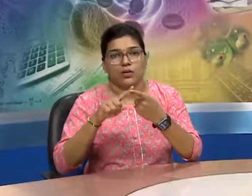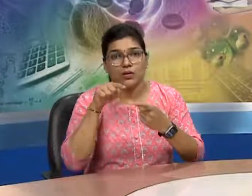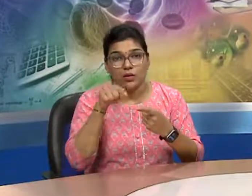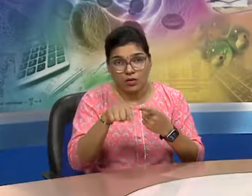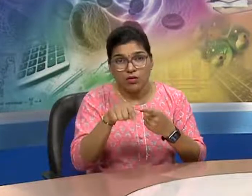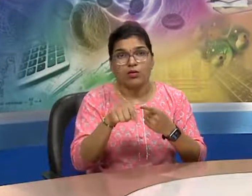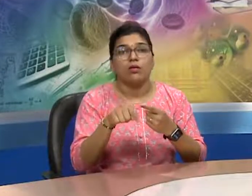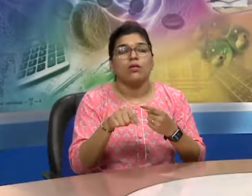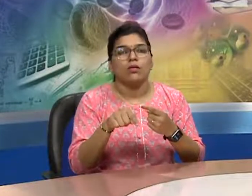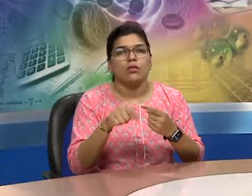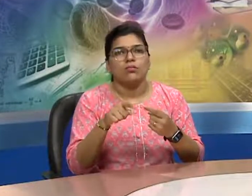Moth larva